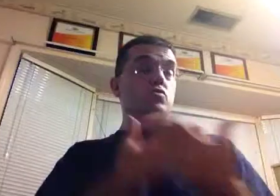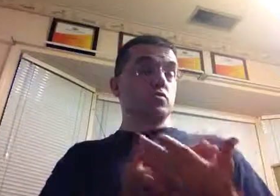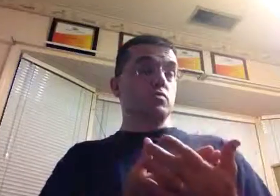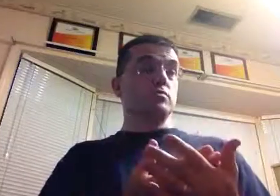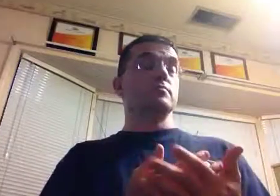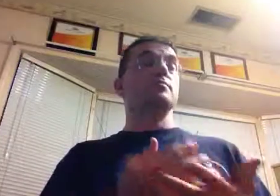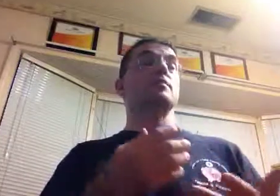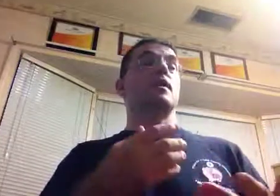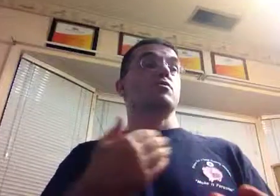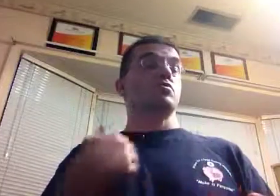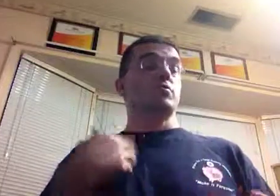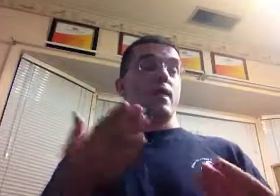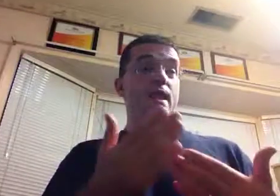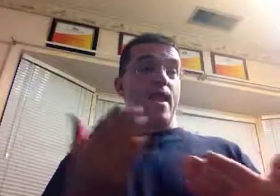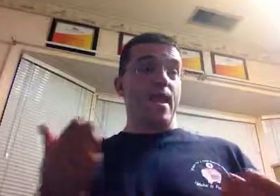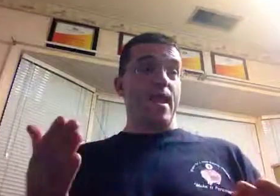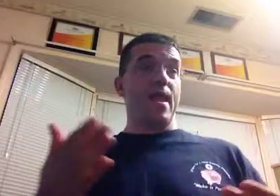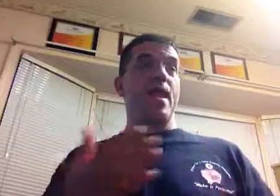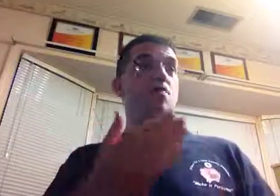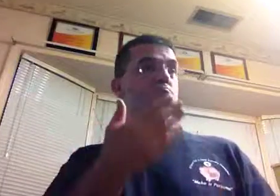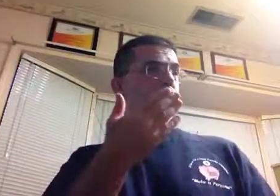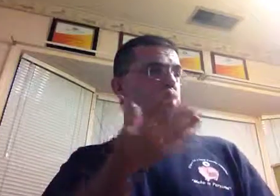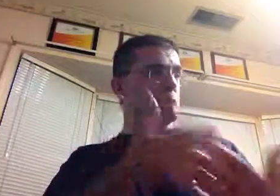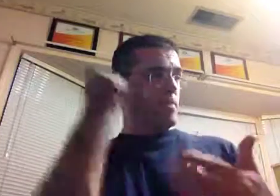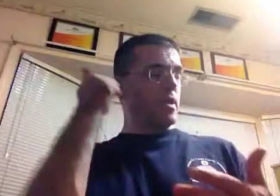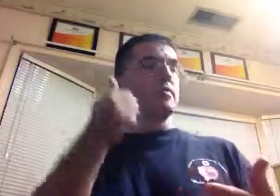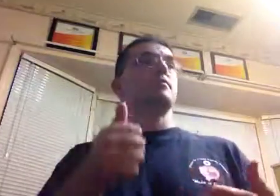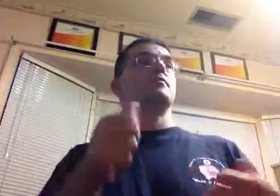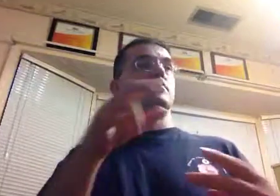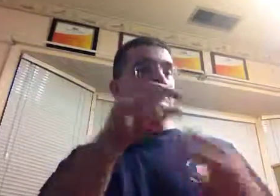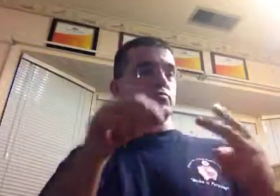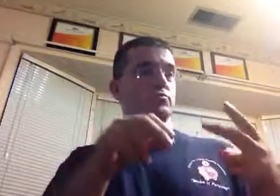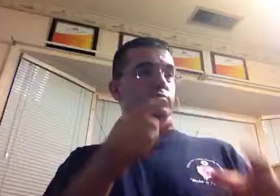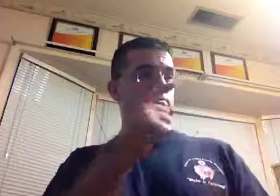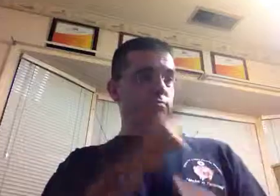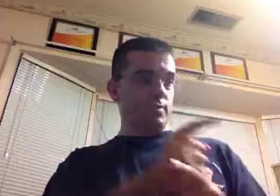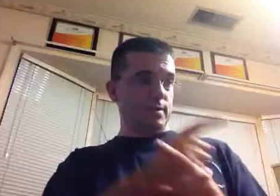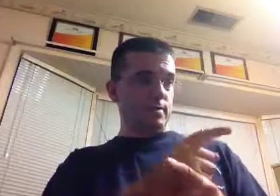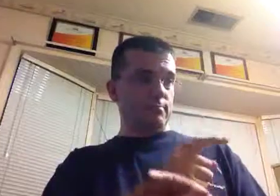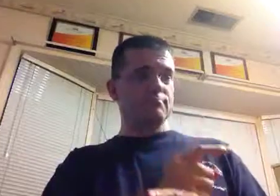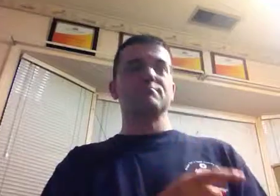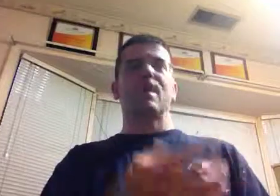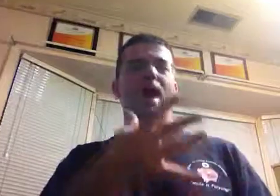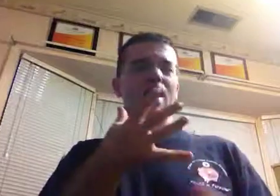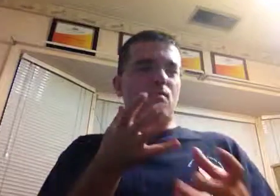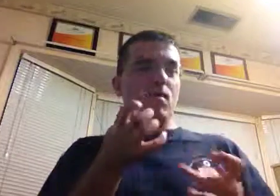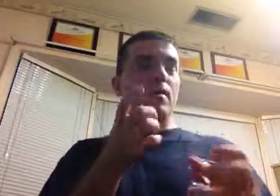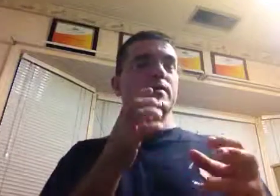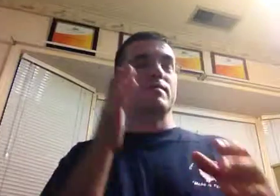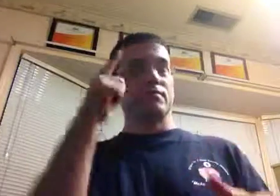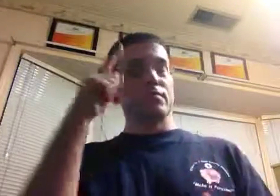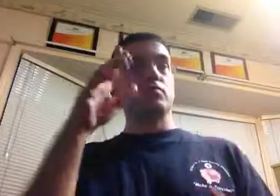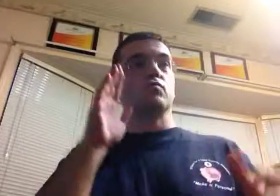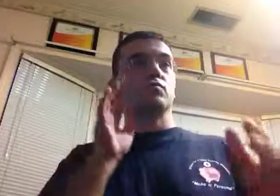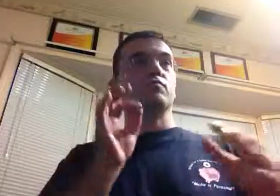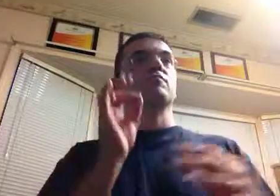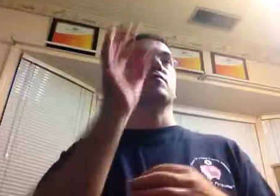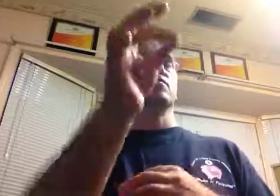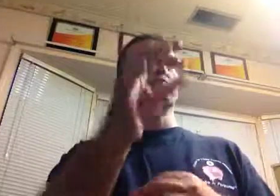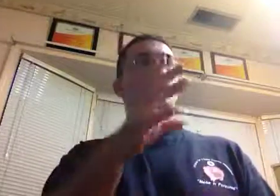materially speaking, lifestyle speaking, then it would just be a lot better thing for you. And I just want that for your future. I don't want you huddled down